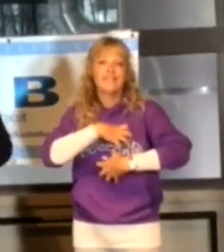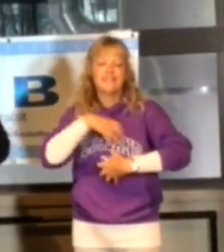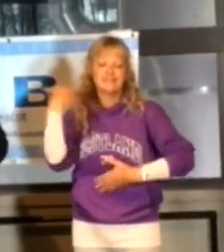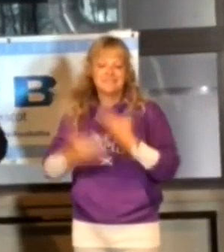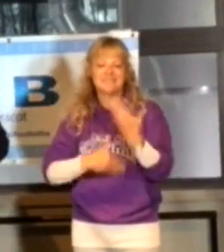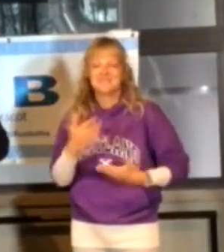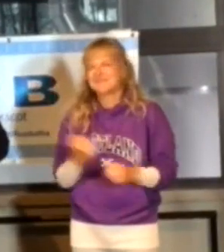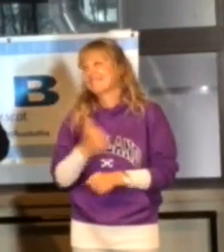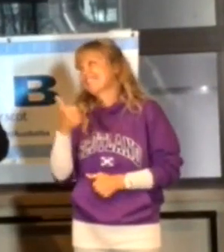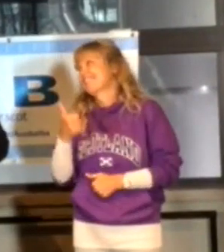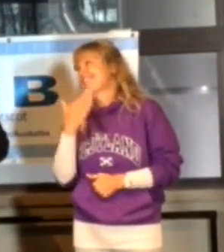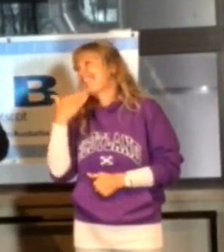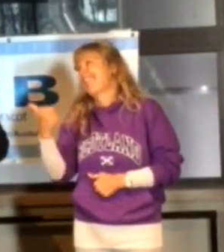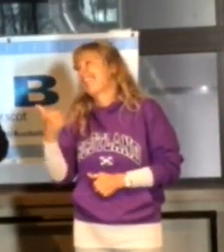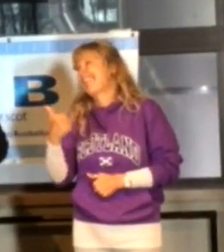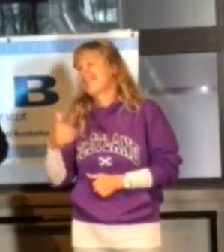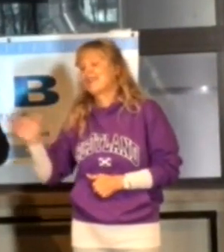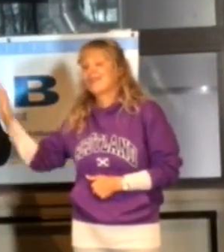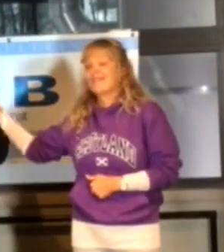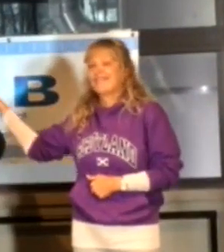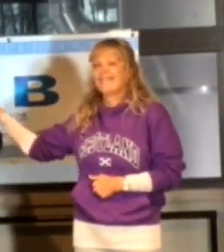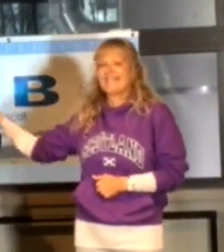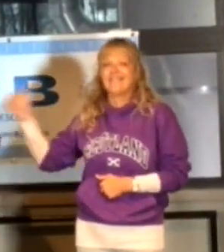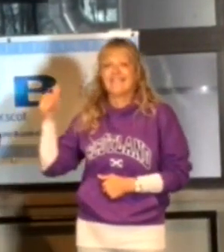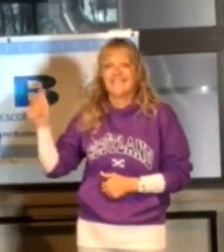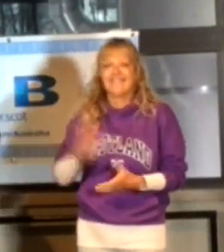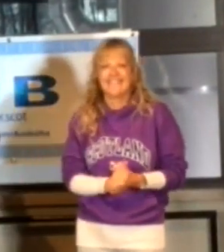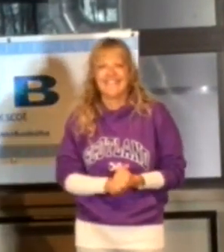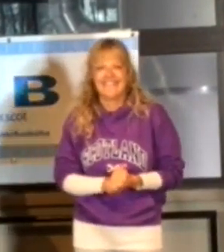she's doing so again today. So well done, Helen.